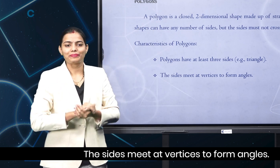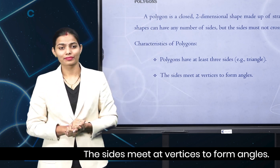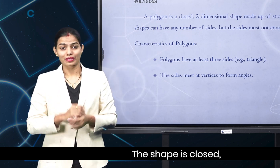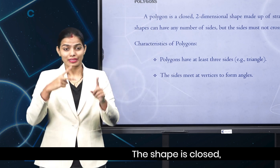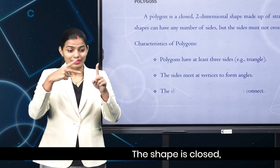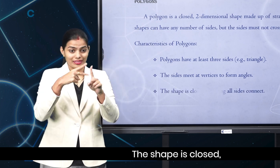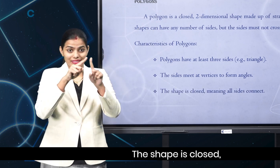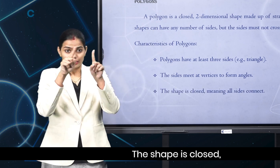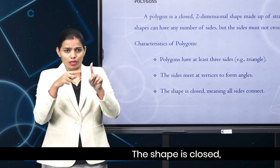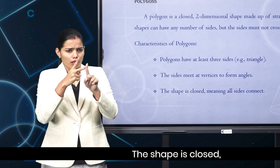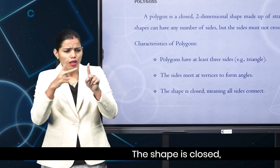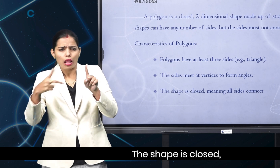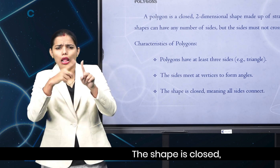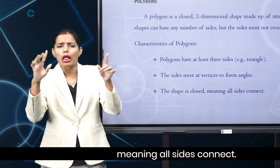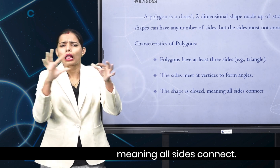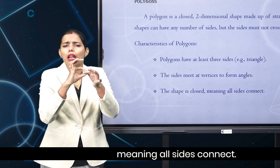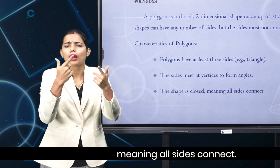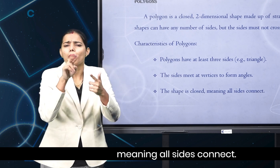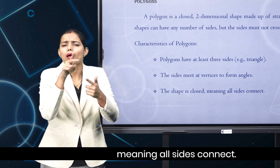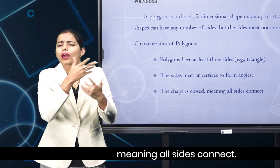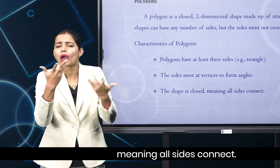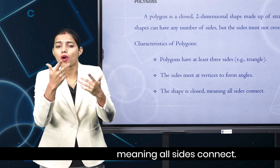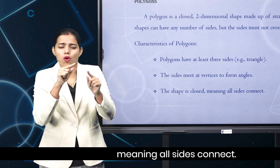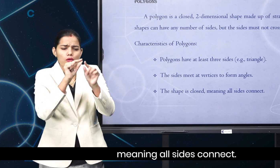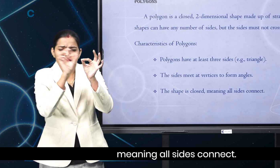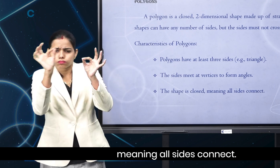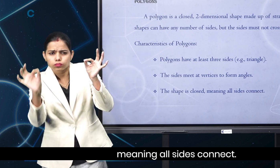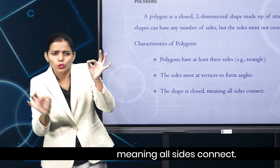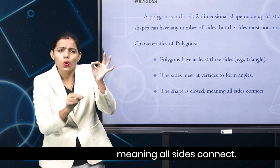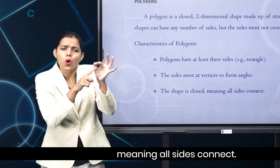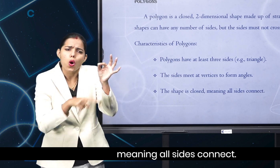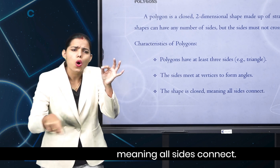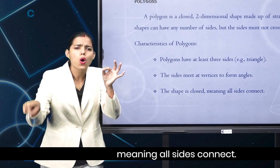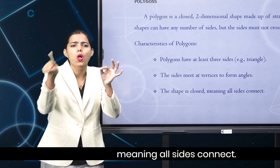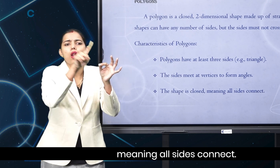The shape is closed, meaning all sides connect.